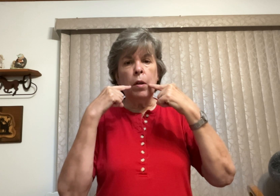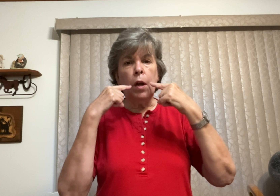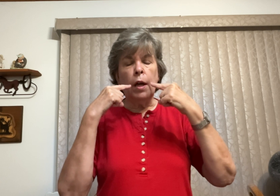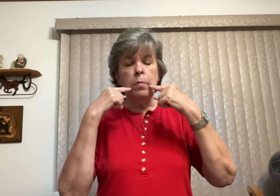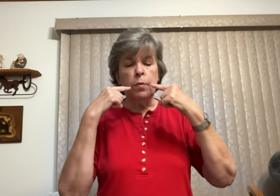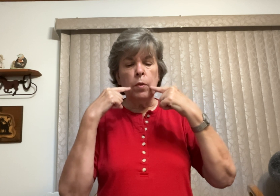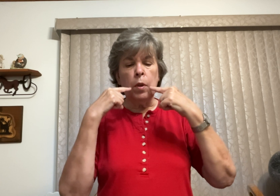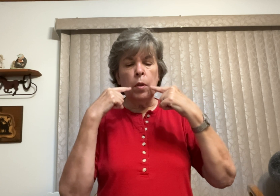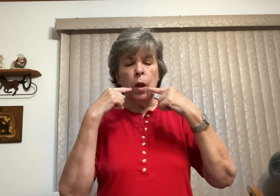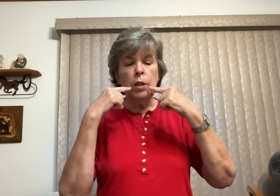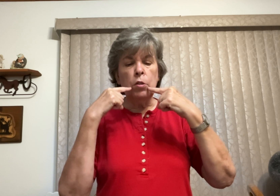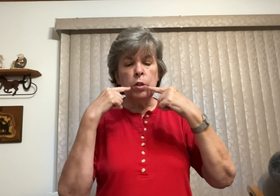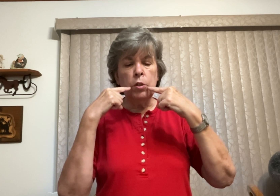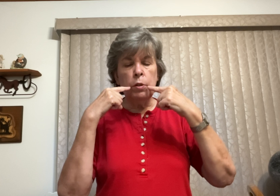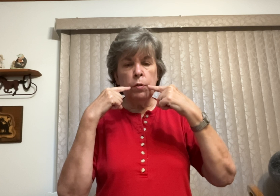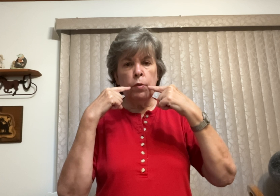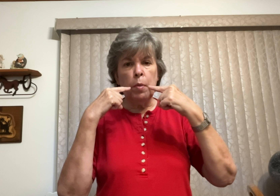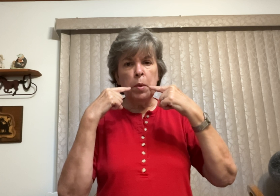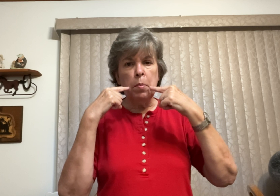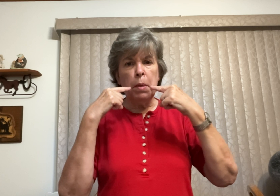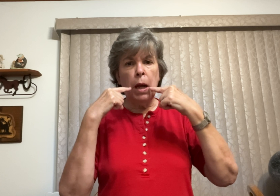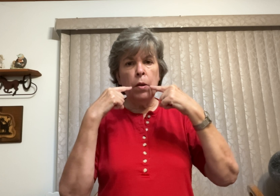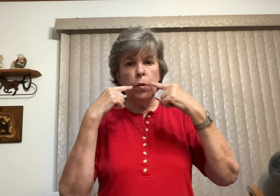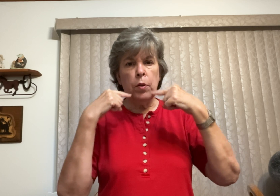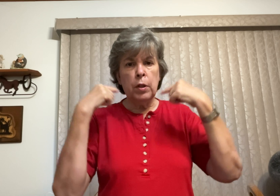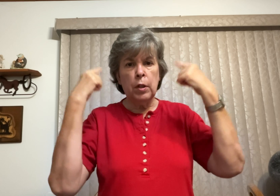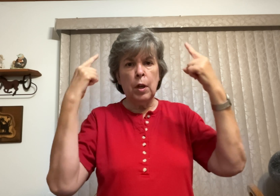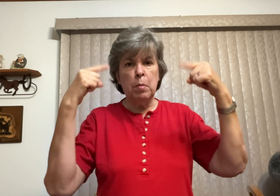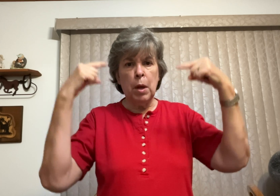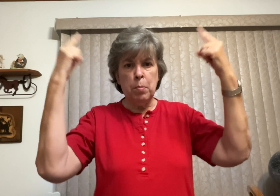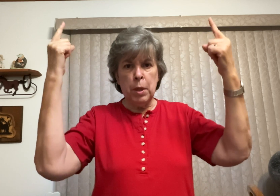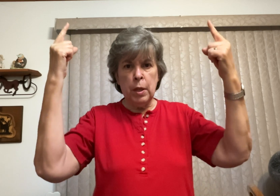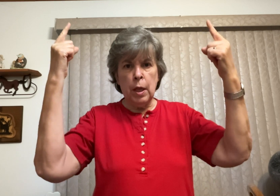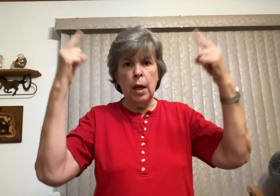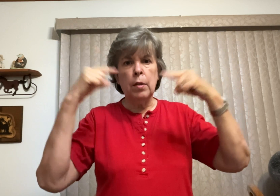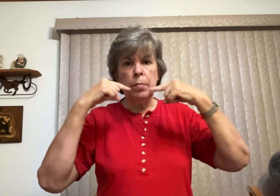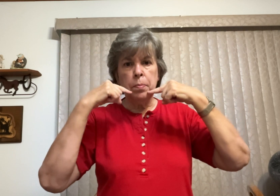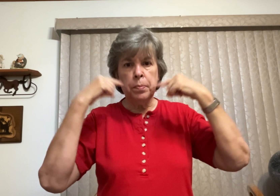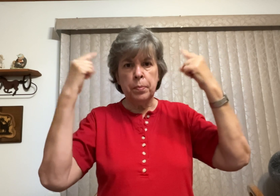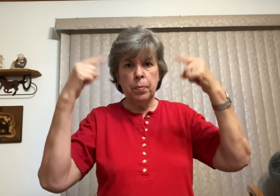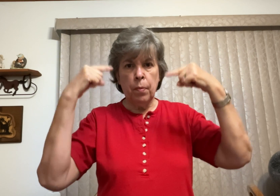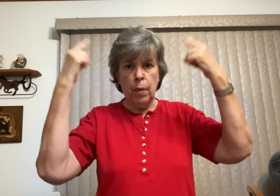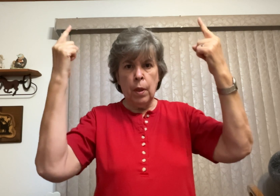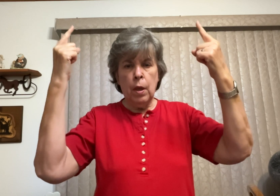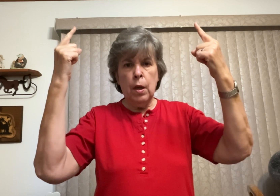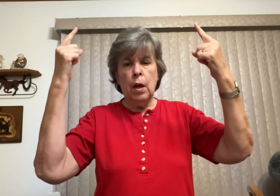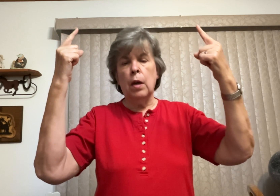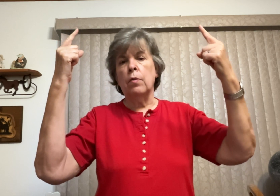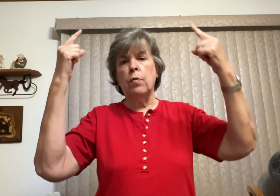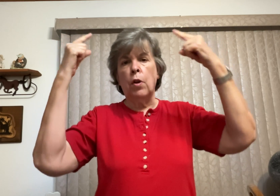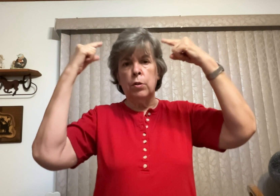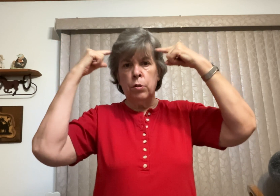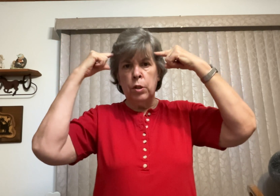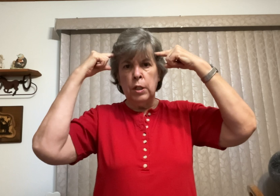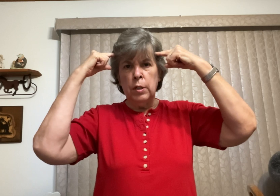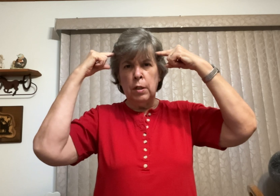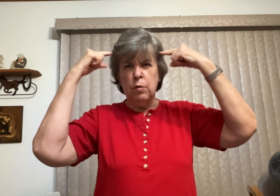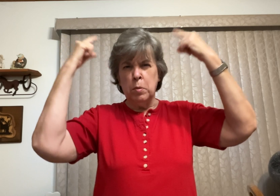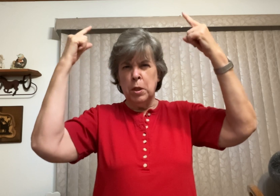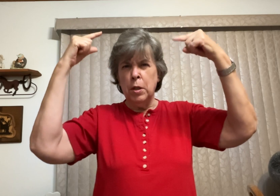I usually do it from the mouth and come up like that. I've also seen it done from